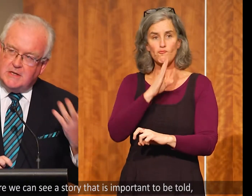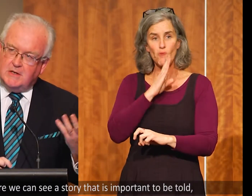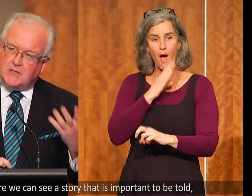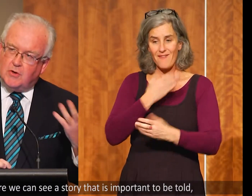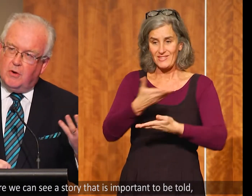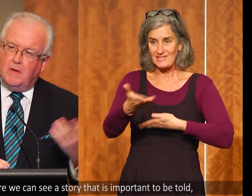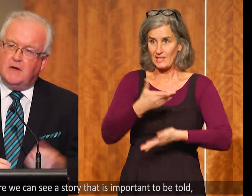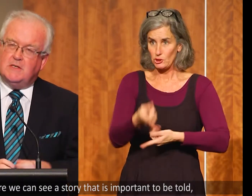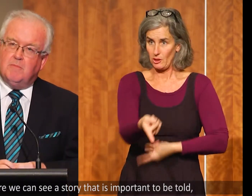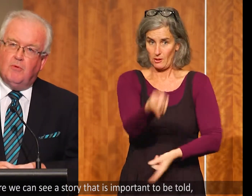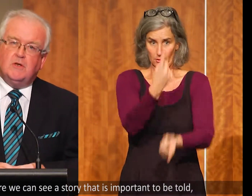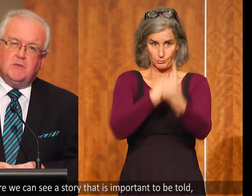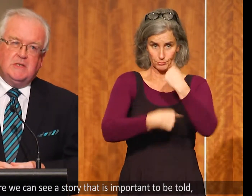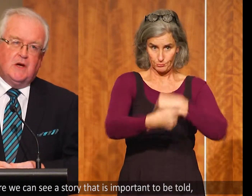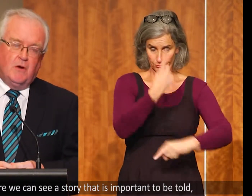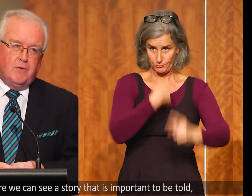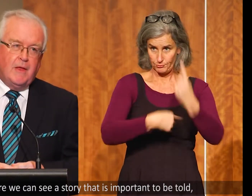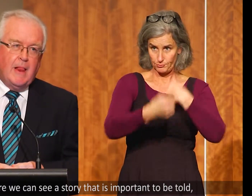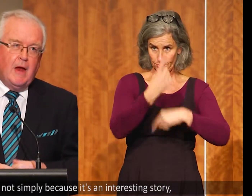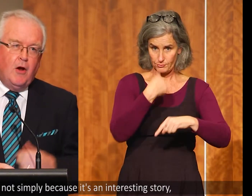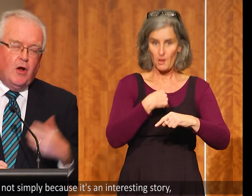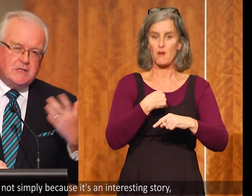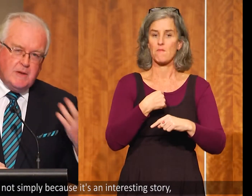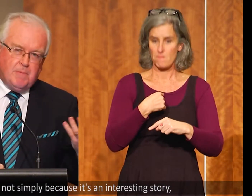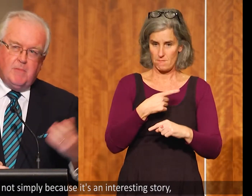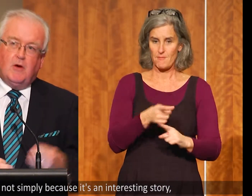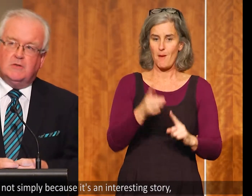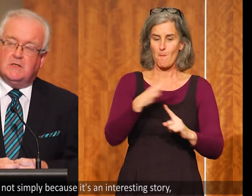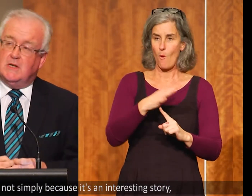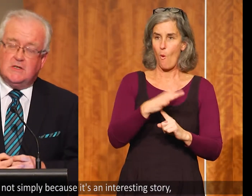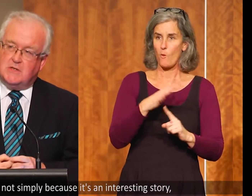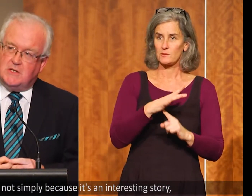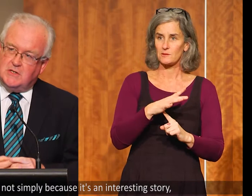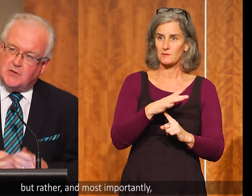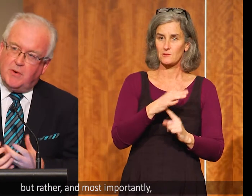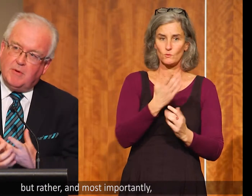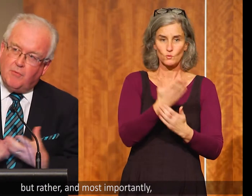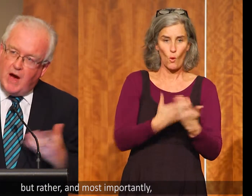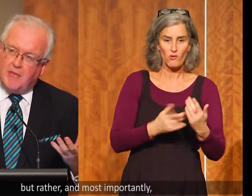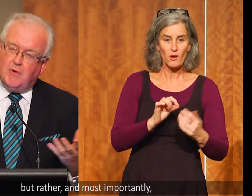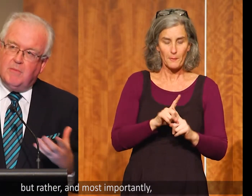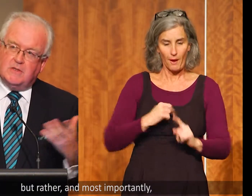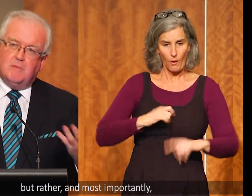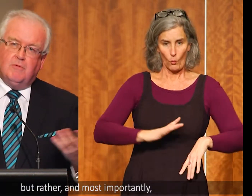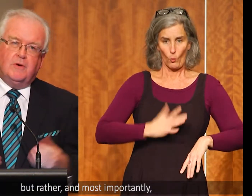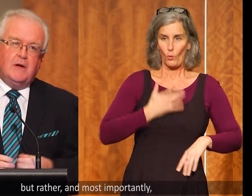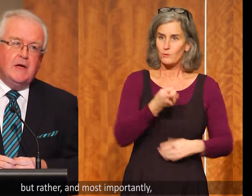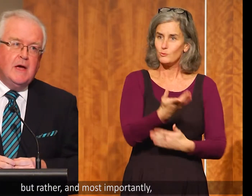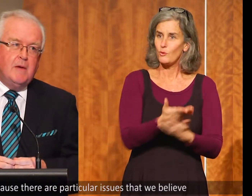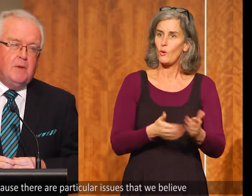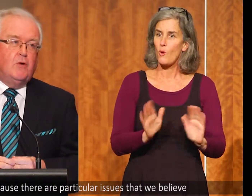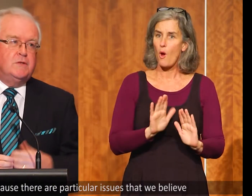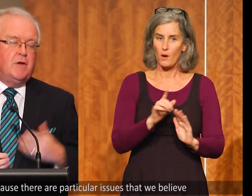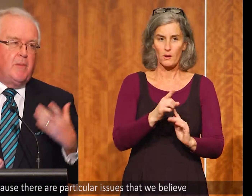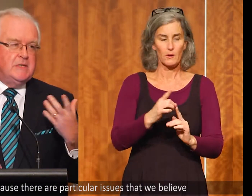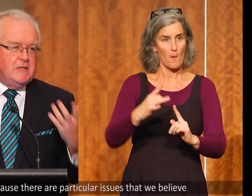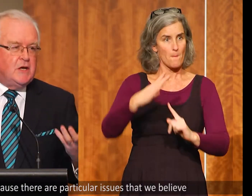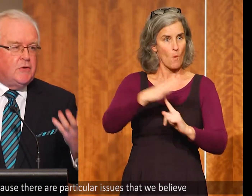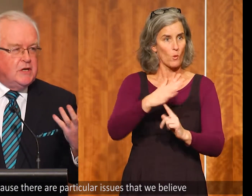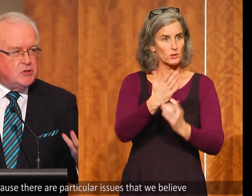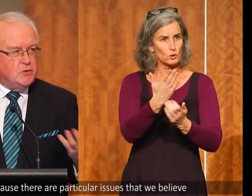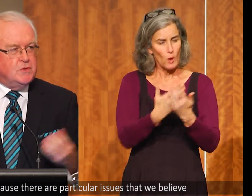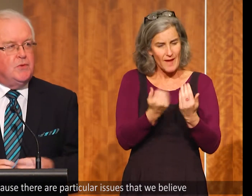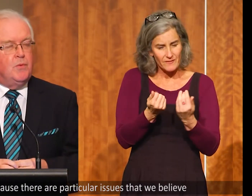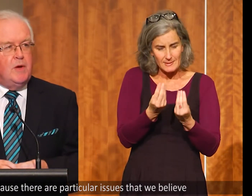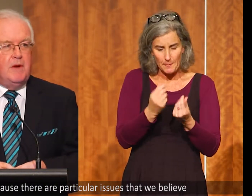can see a story that is important to be told, not simply because it's an interesting story, but rather and most importantly, because there are